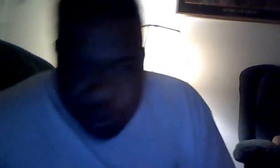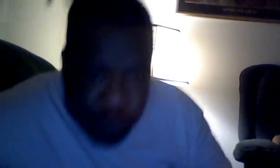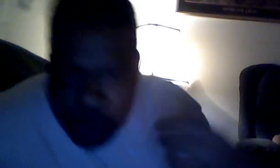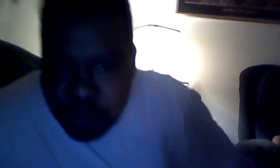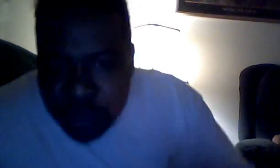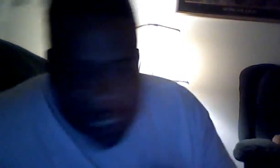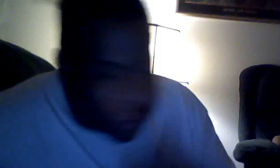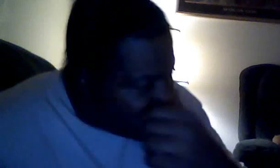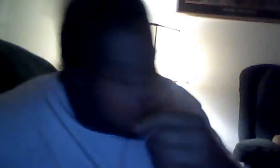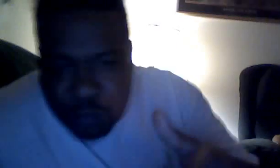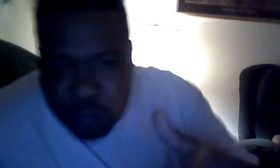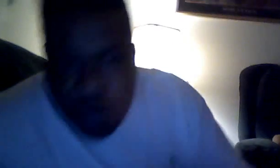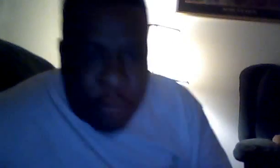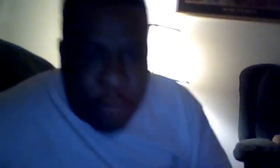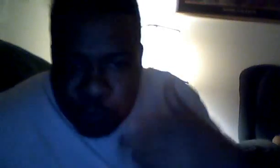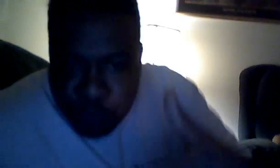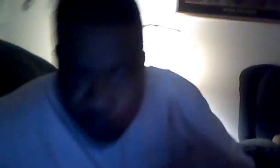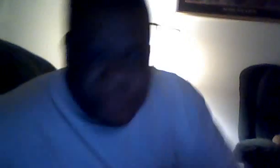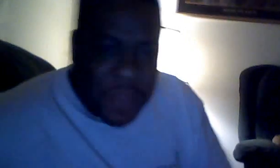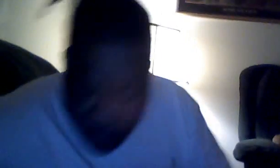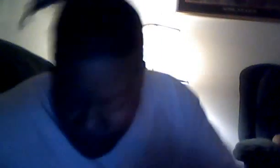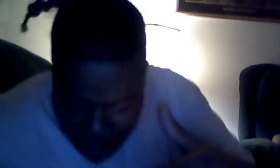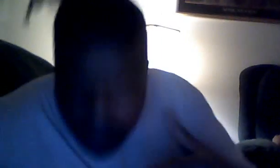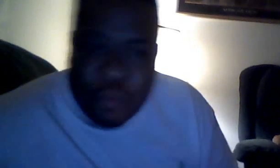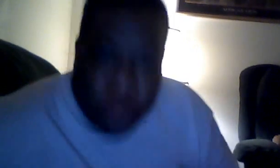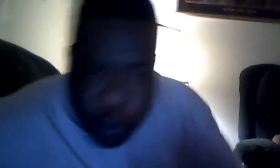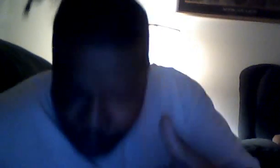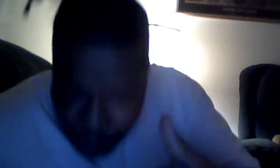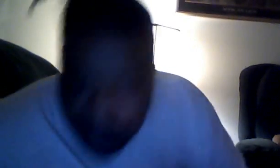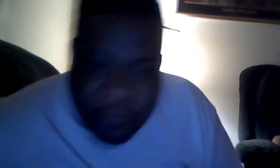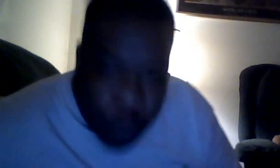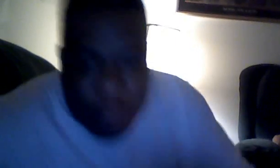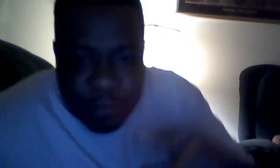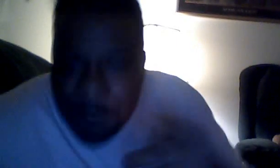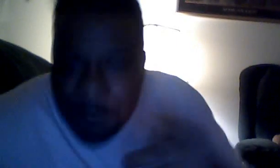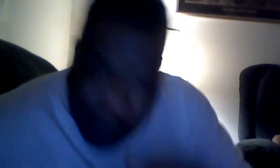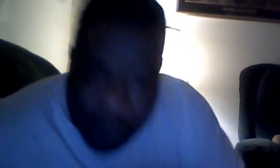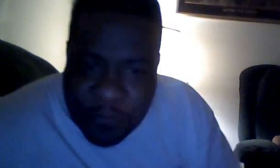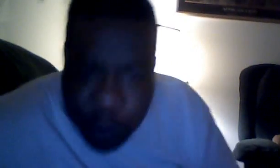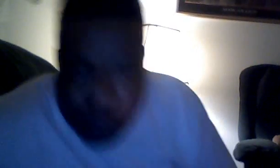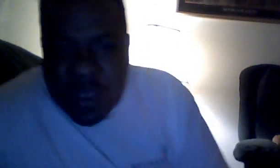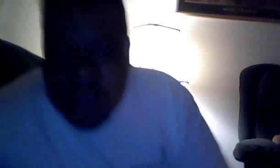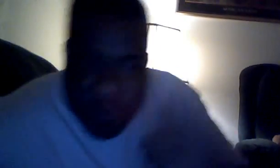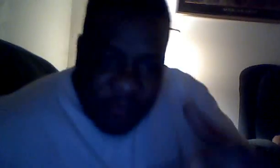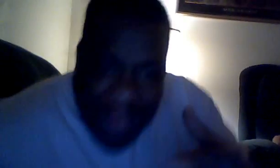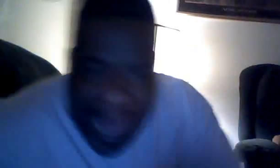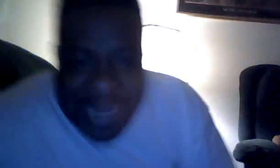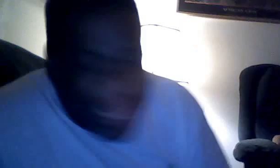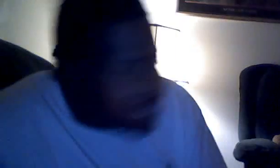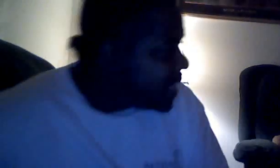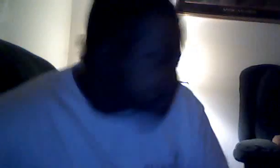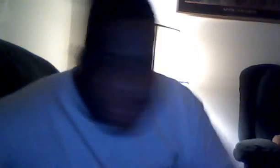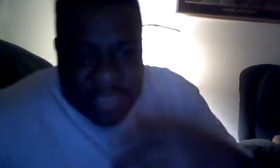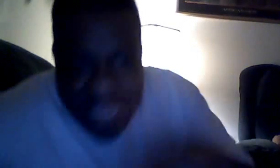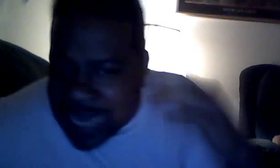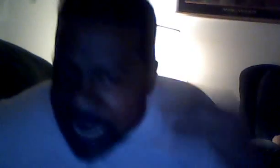doing what I do. You play or what you do. You play or what you play. It through and red, play it through. The violin. Yeah, I like